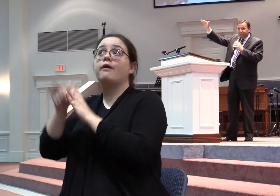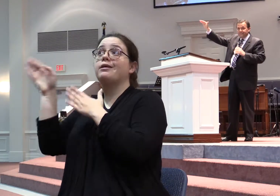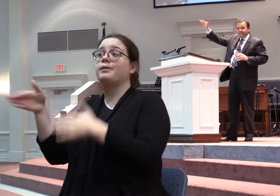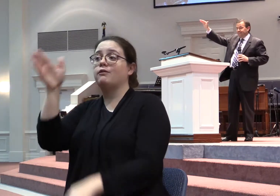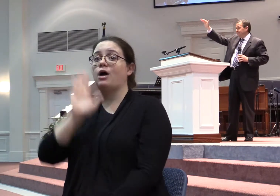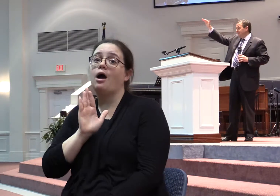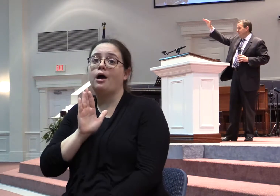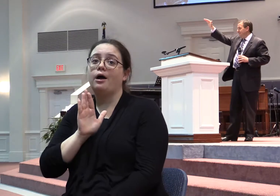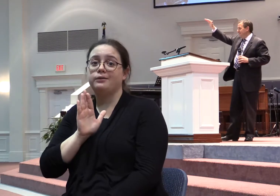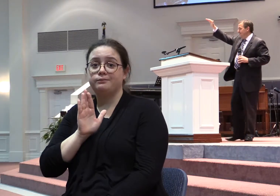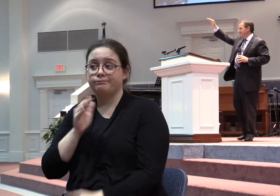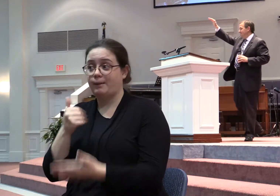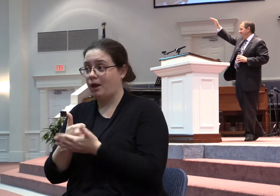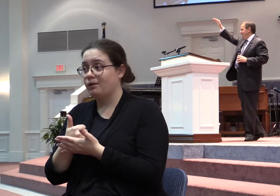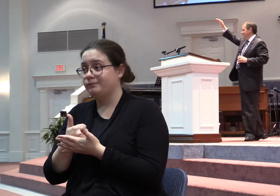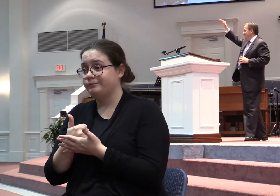God.